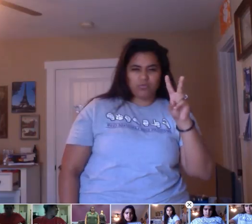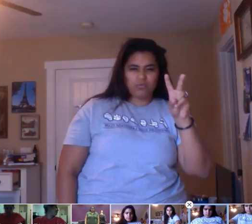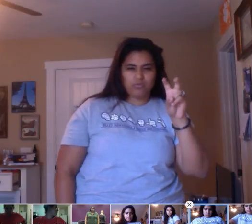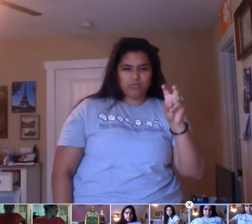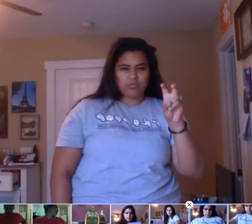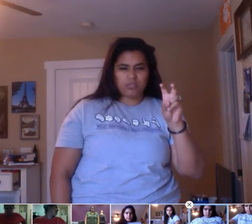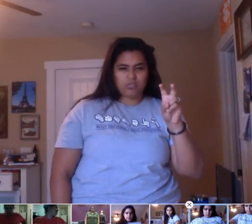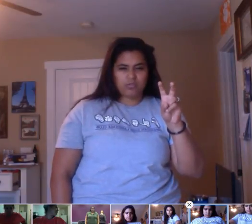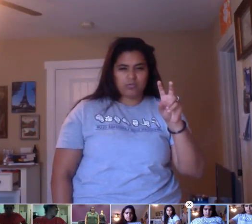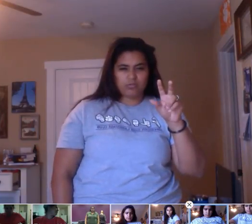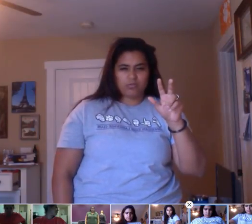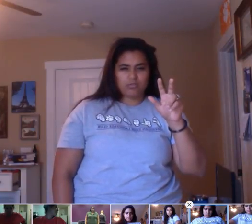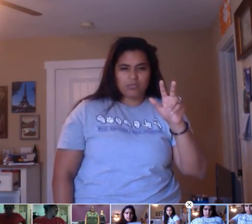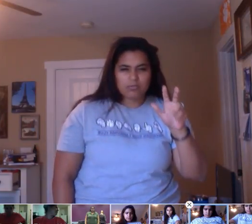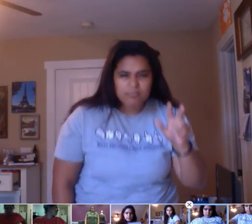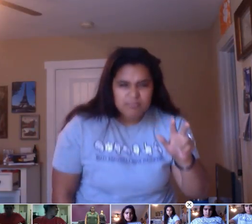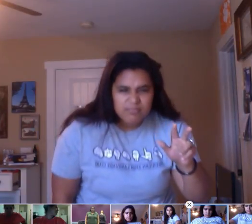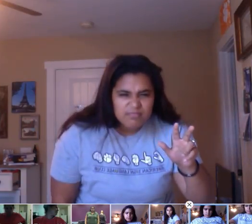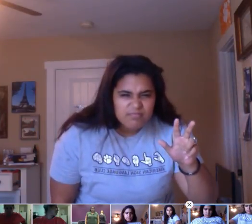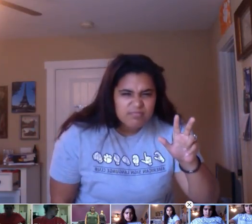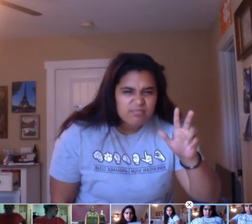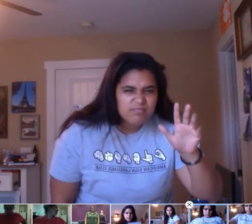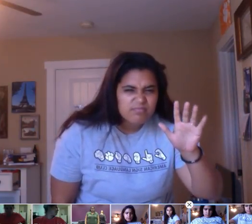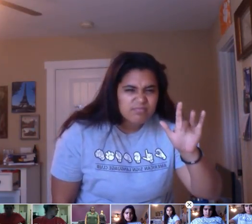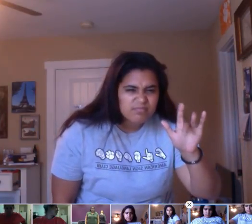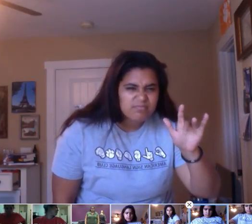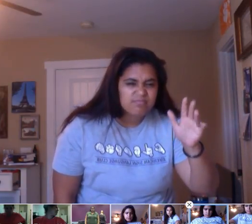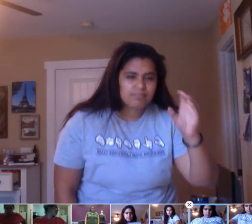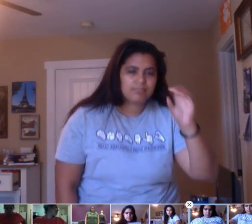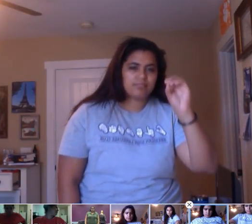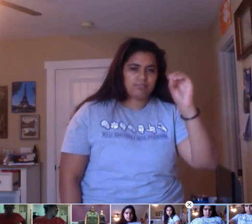know that it equals